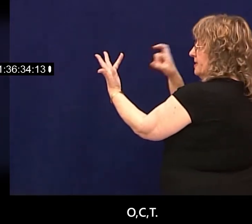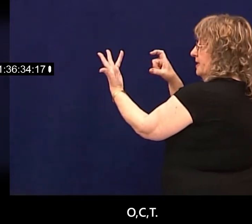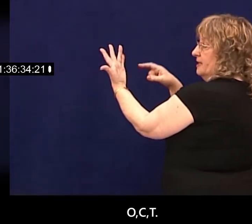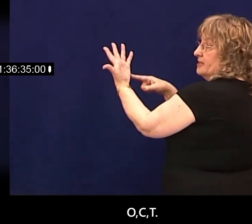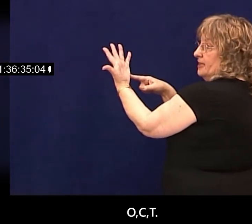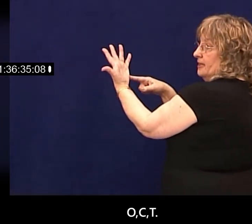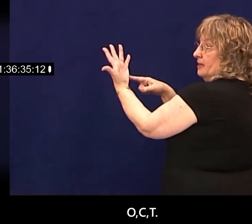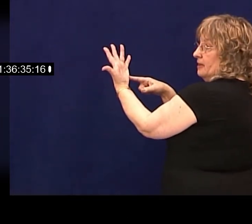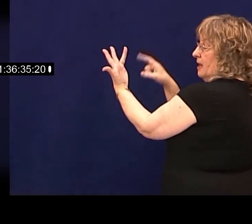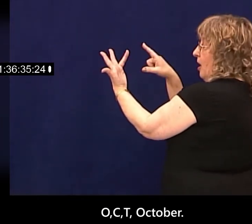OCT.